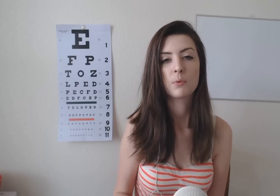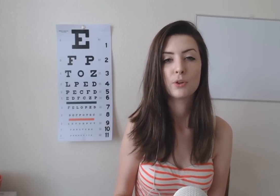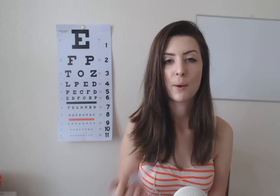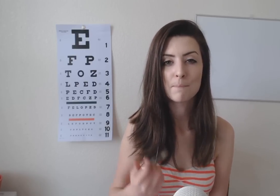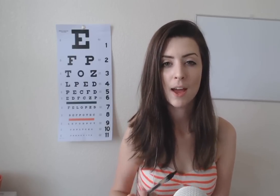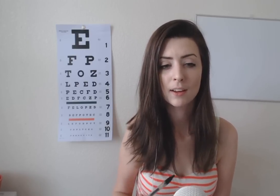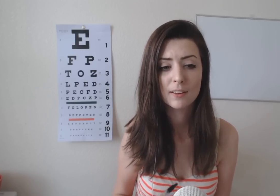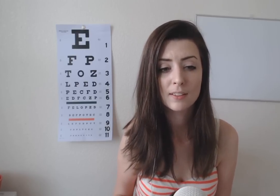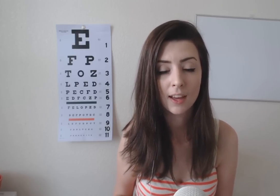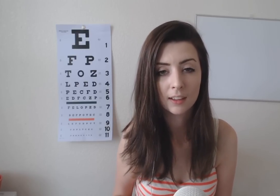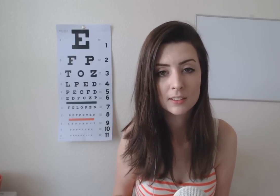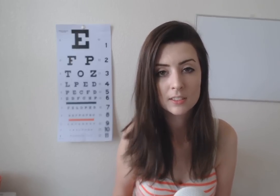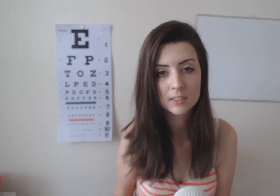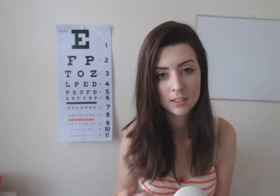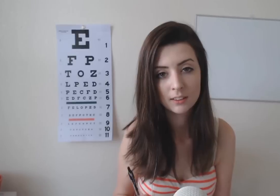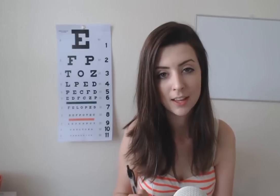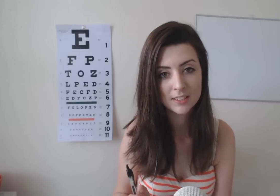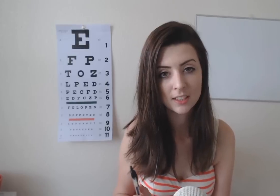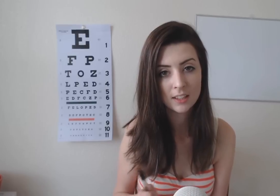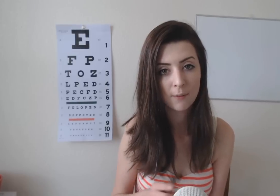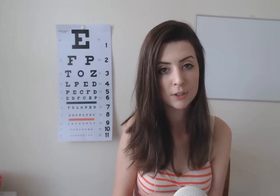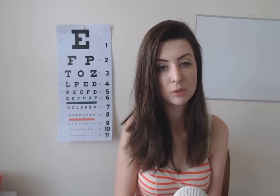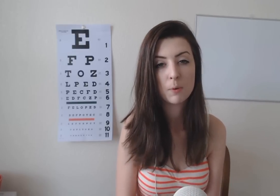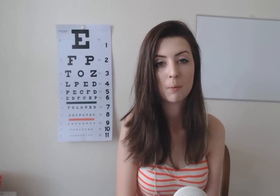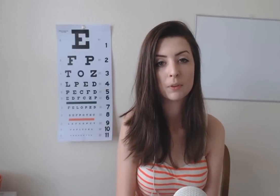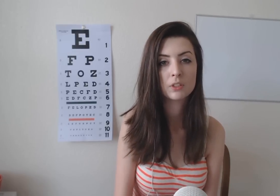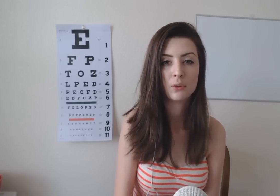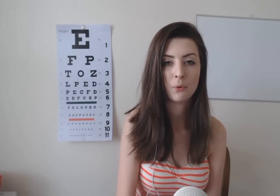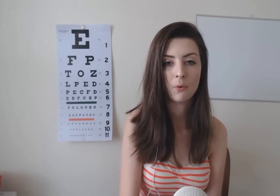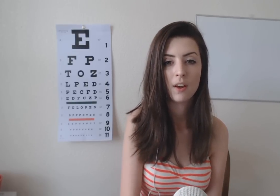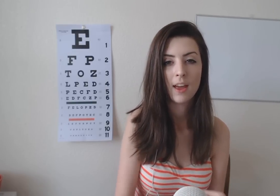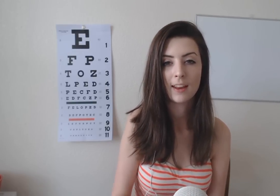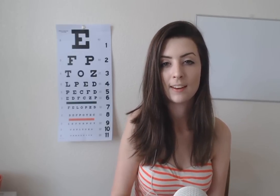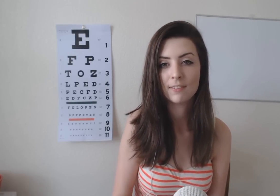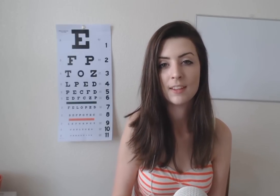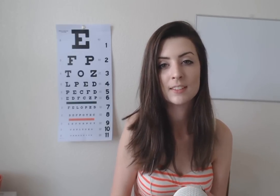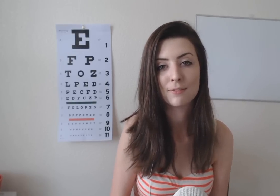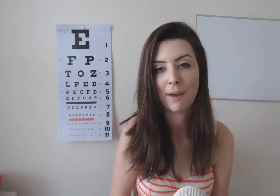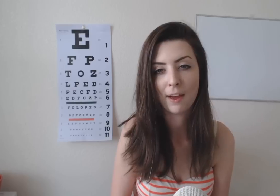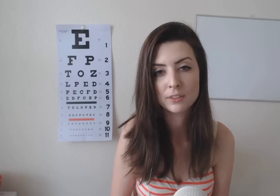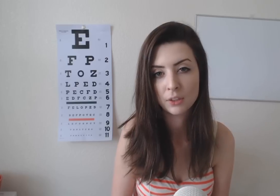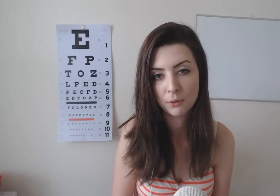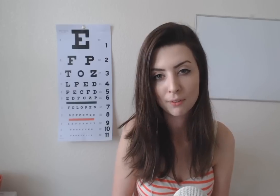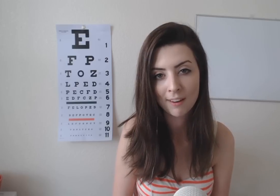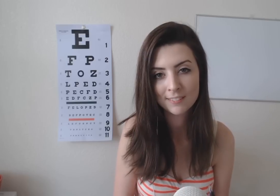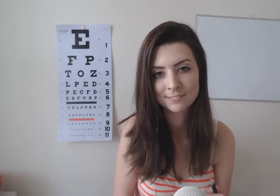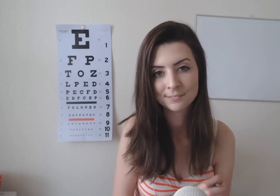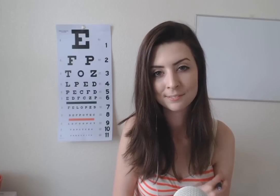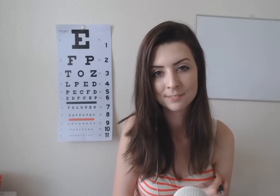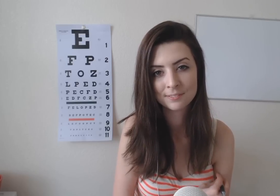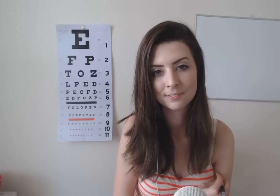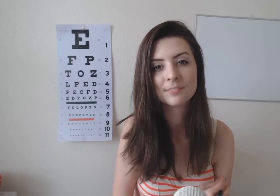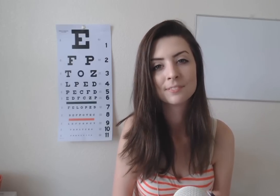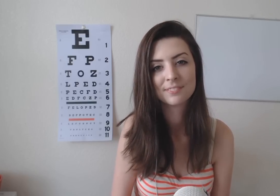back next lesson, I want you to be able to do any of these if I ask you, okay?